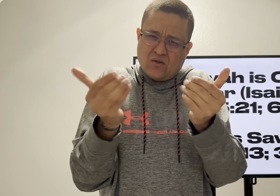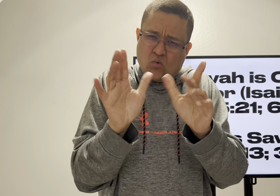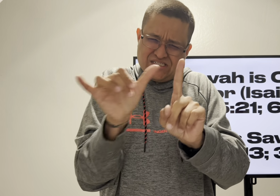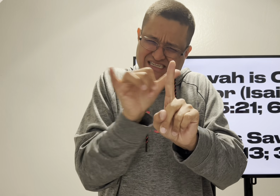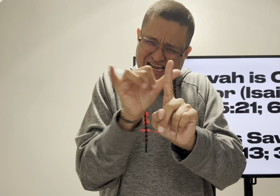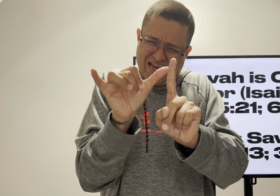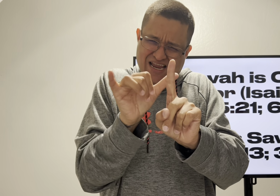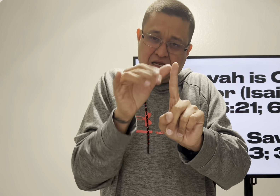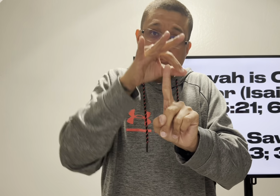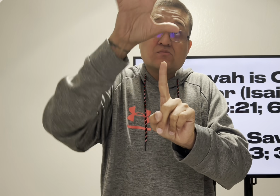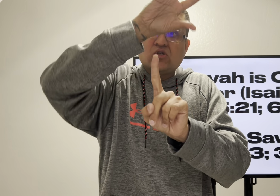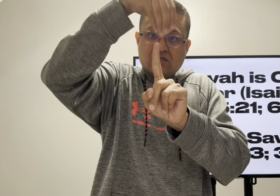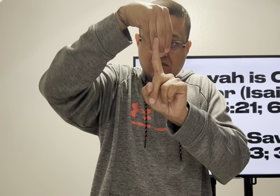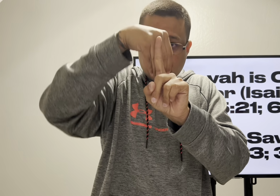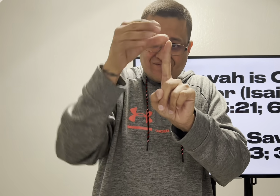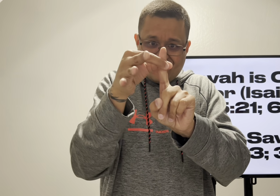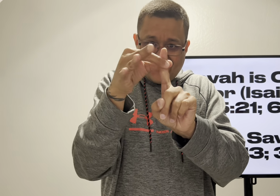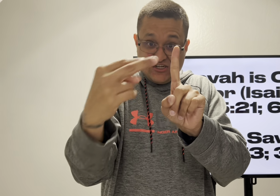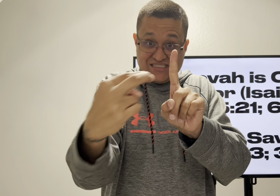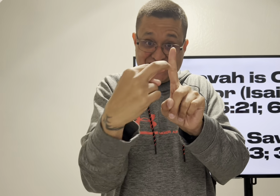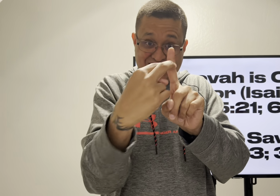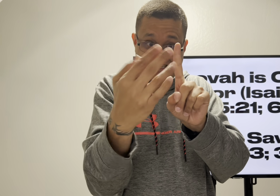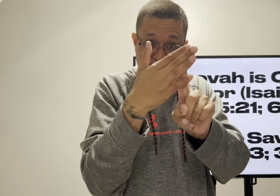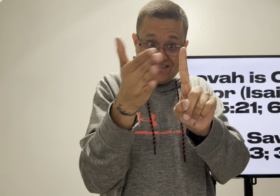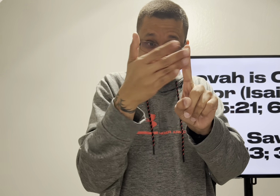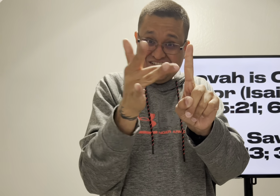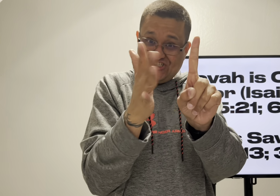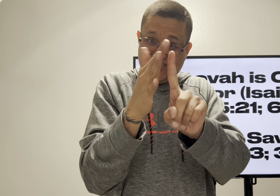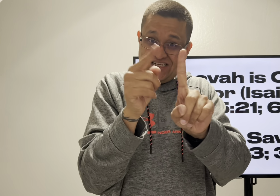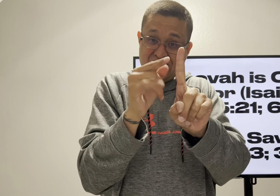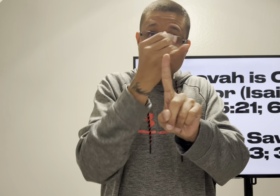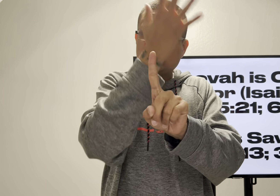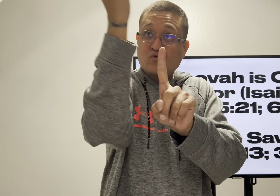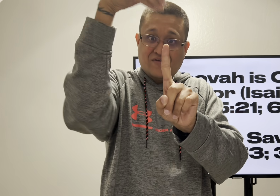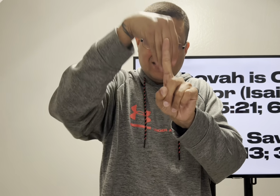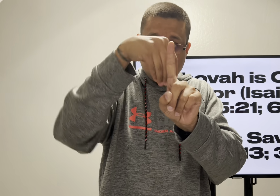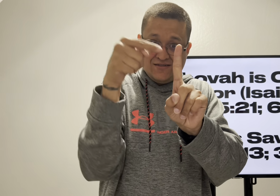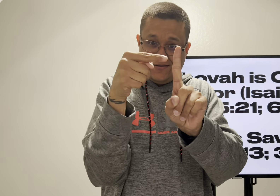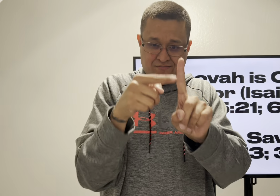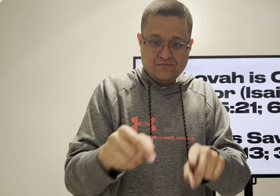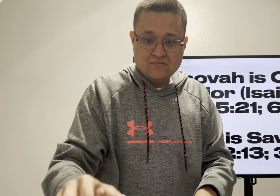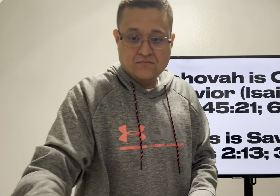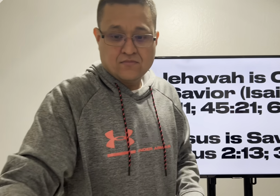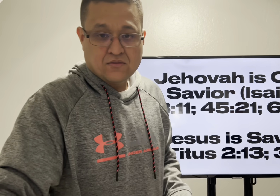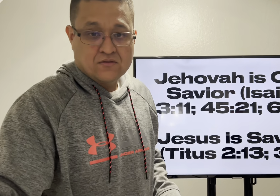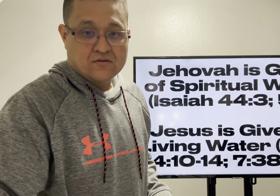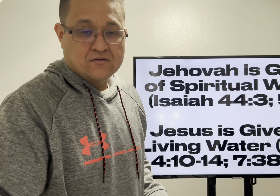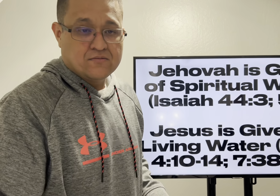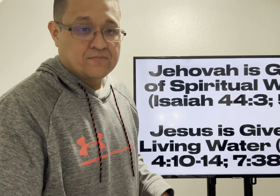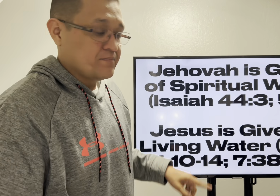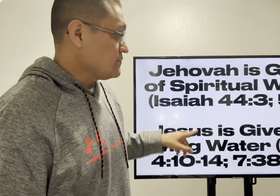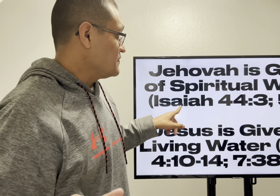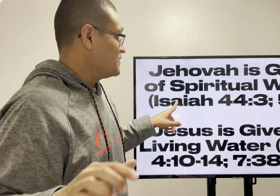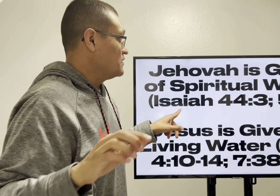So Jehovah the Savior, Jesus the Savior, they're the same exact person. Jehovah is manifested into flesh, known by